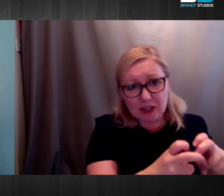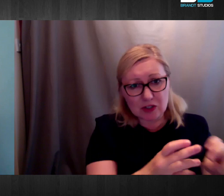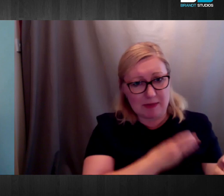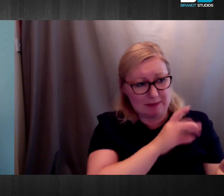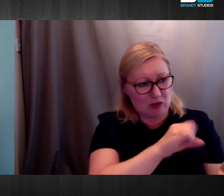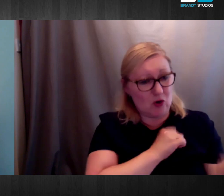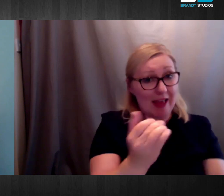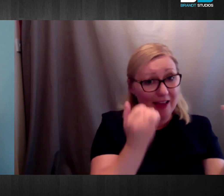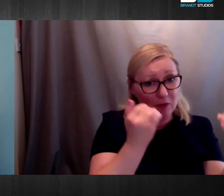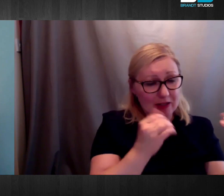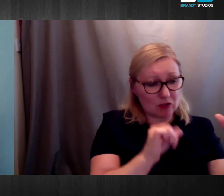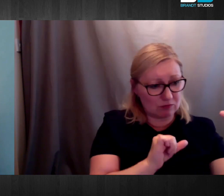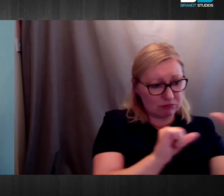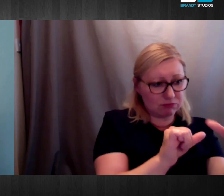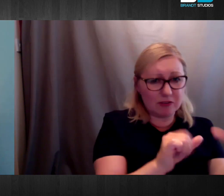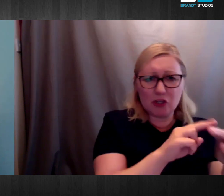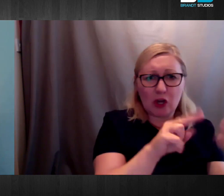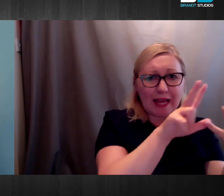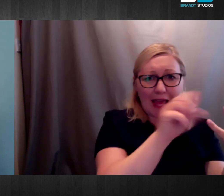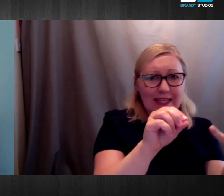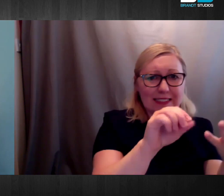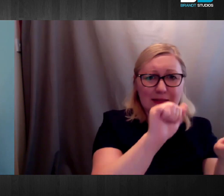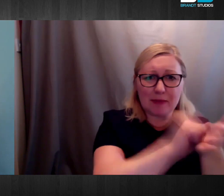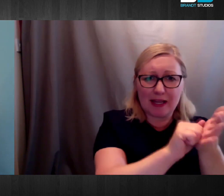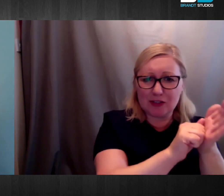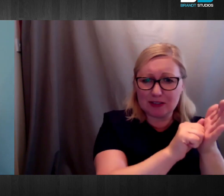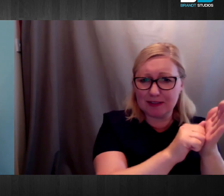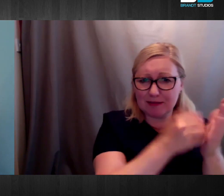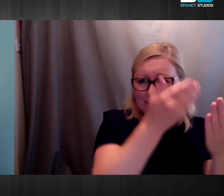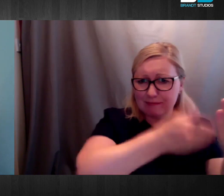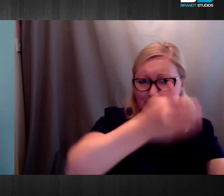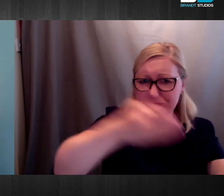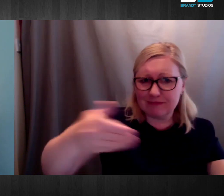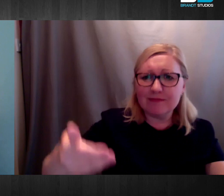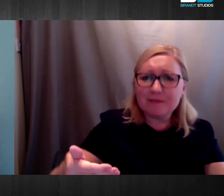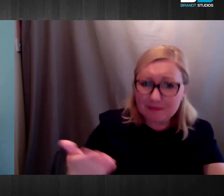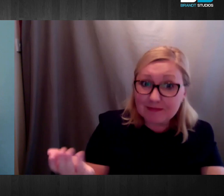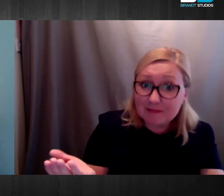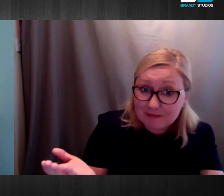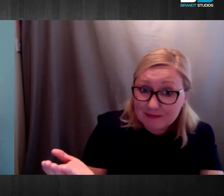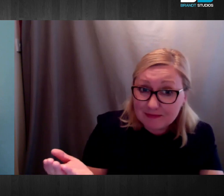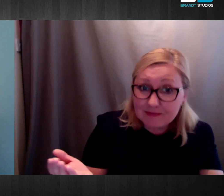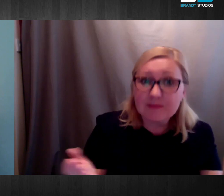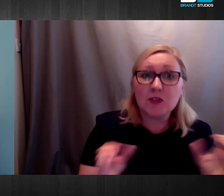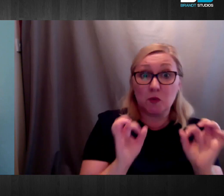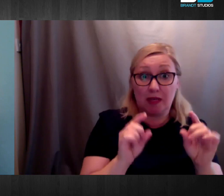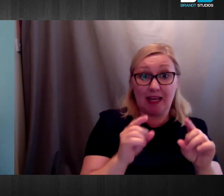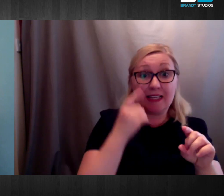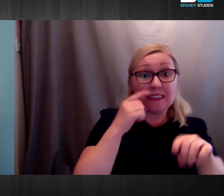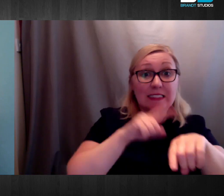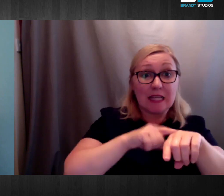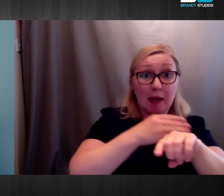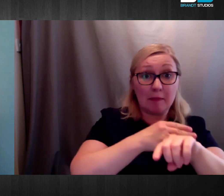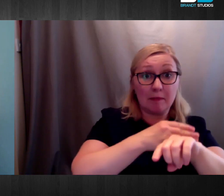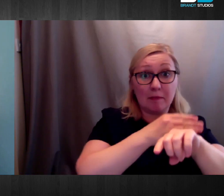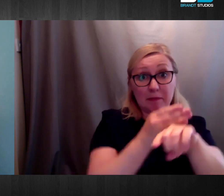very effective from your point of view. So I think we're just about coming up towards 7 o'clock this evening. I think it